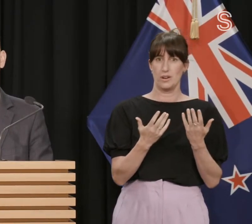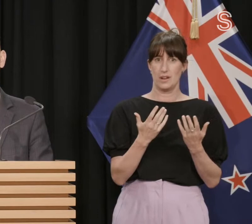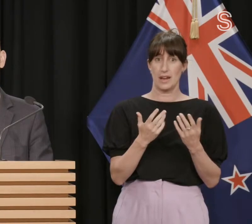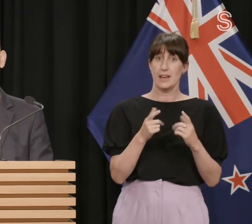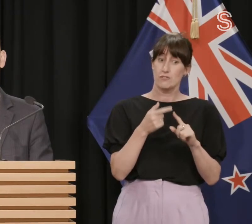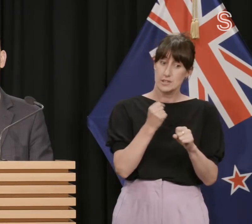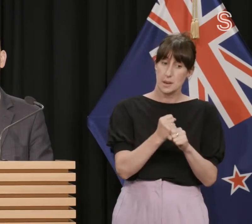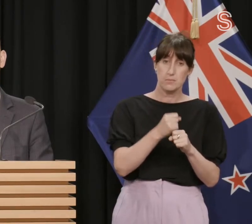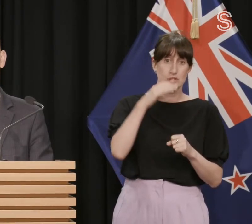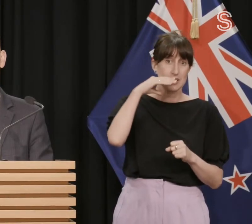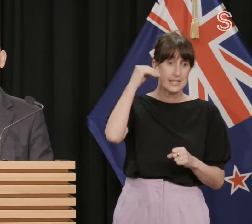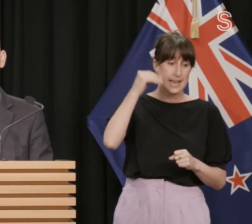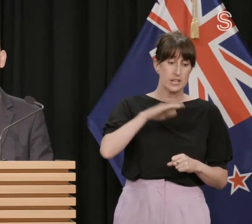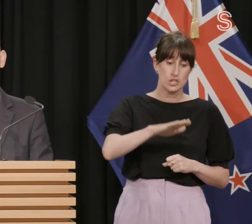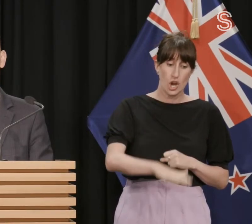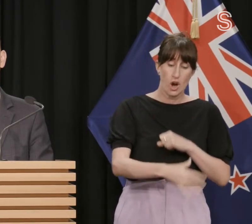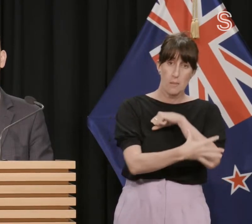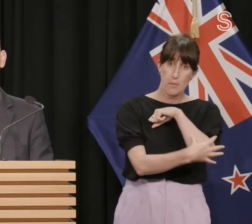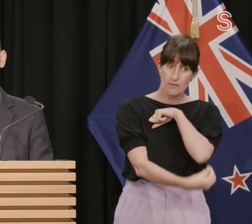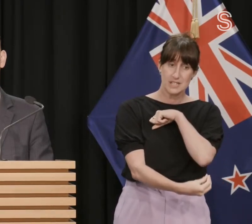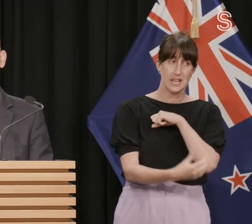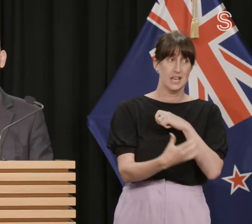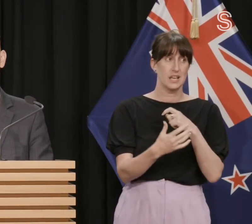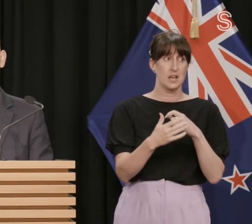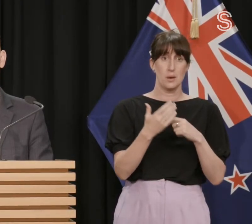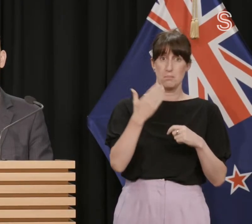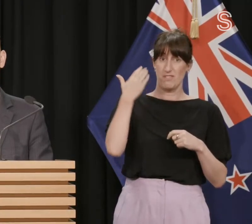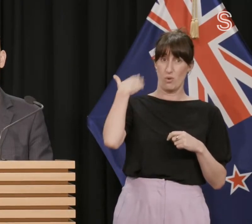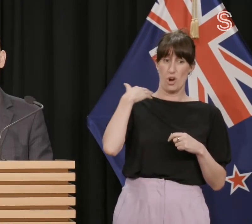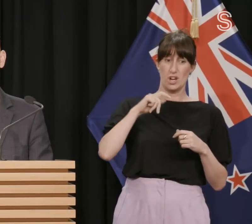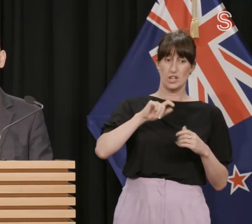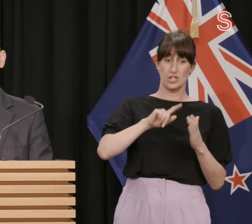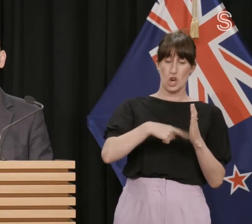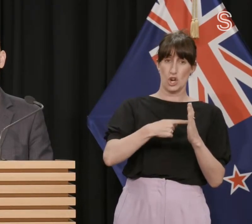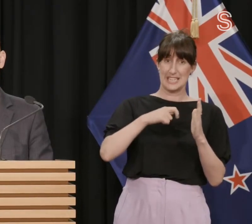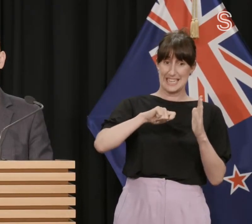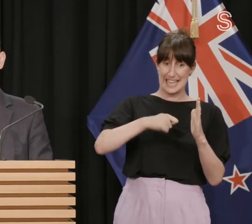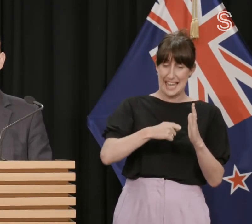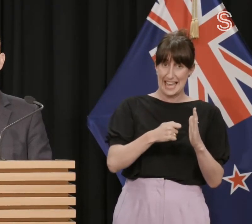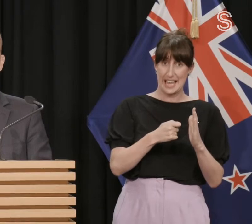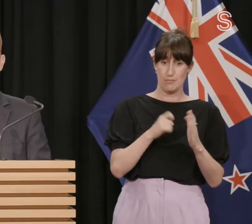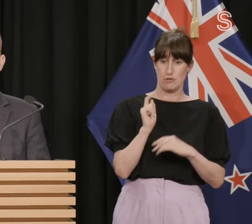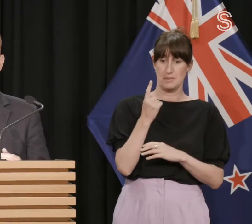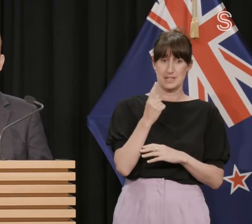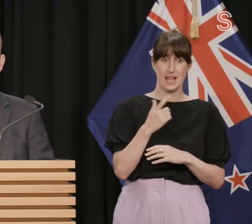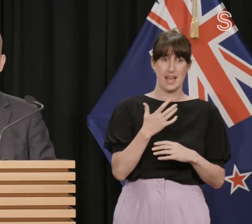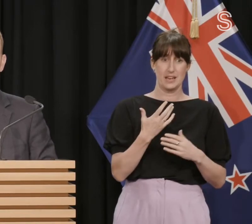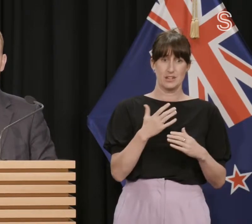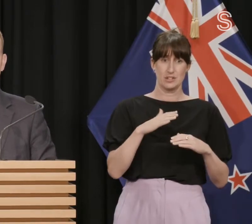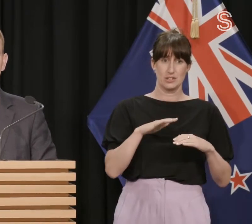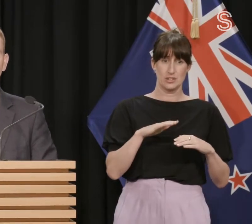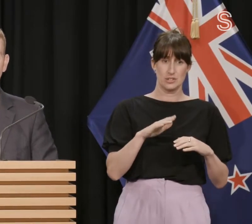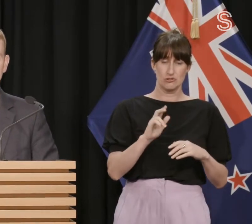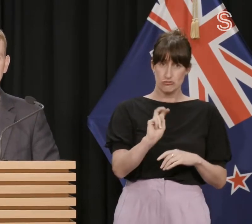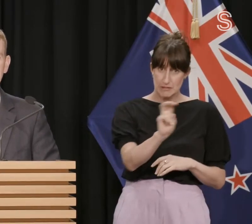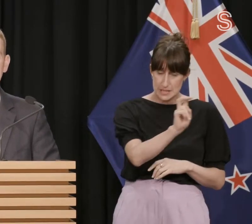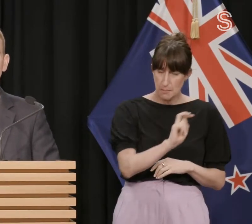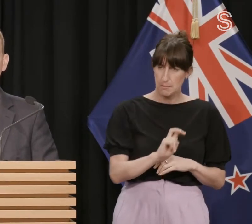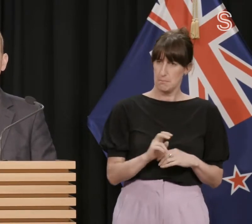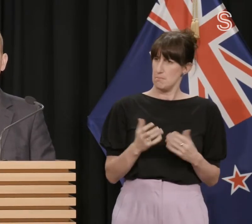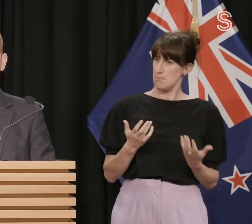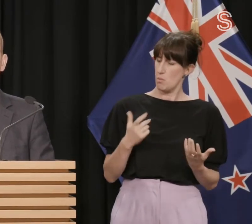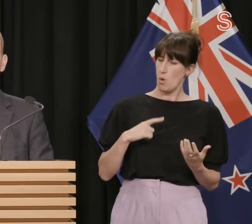child poverty. John Key had tourism before that. Why have you not chosen that sort of symbolic portfolio? Because I'm not interested in a symbolic